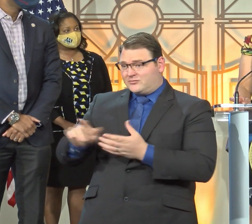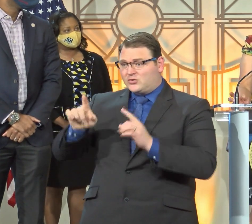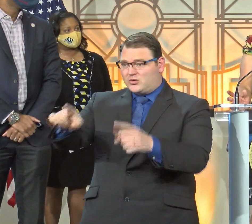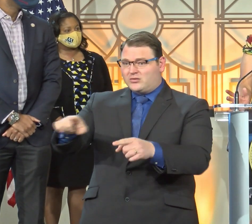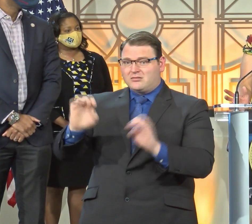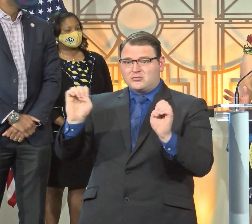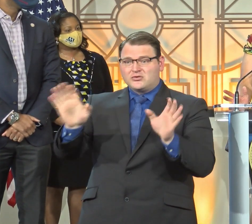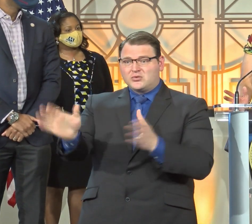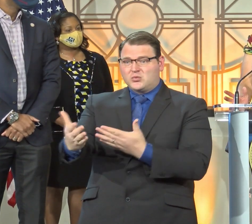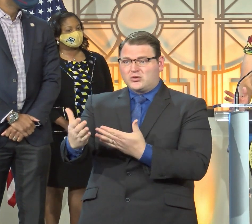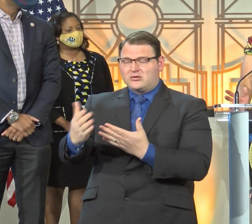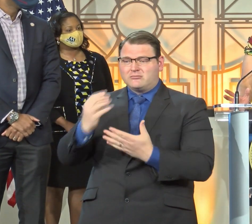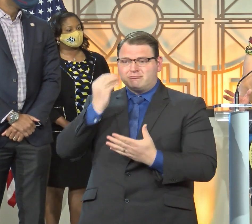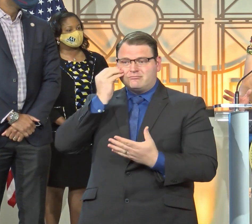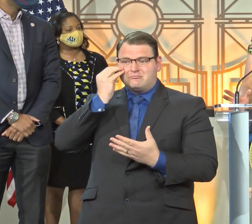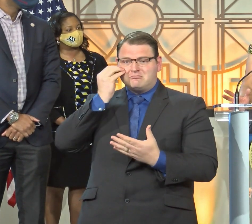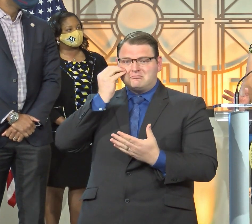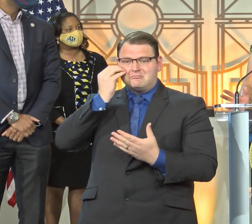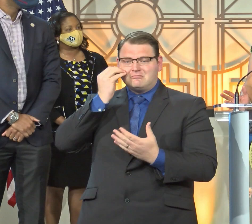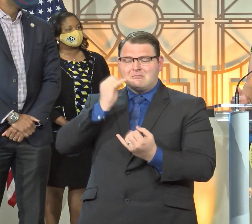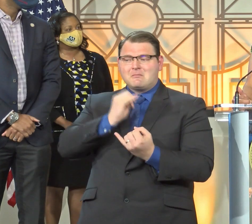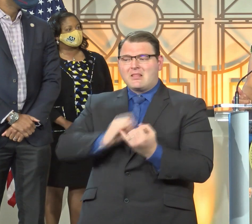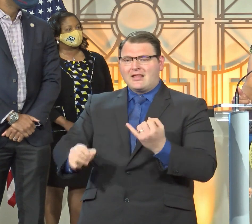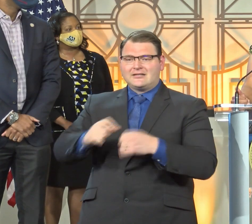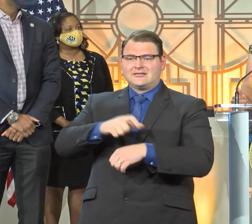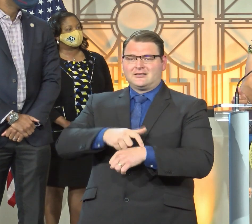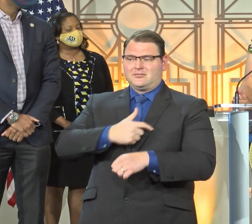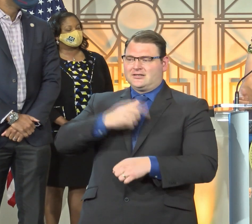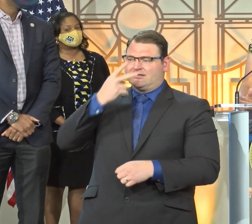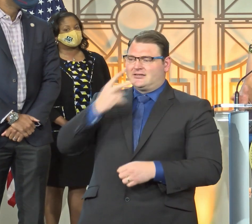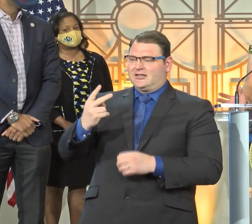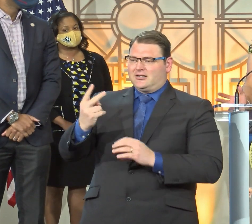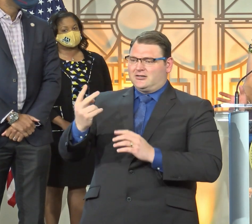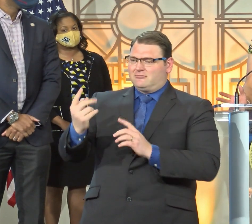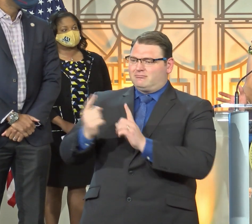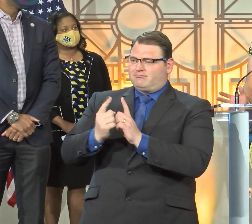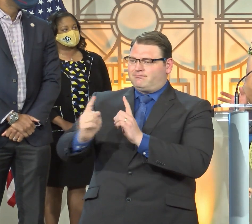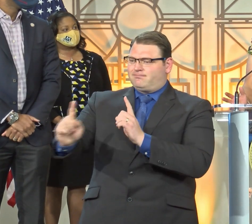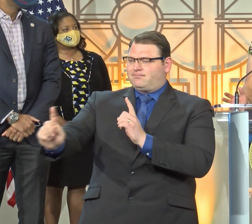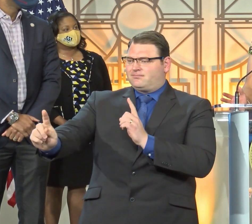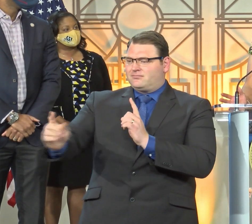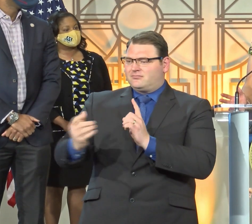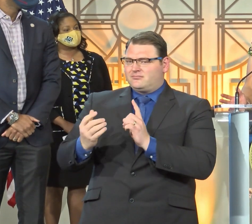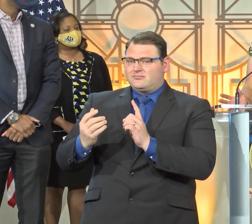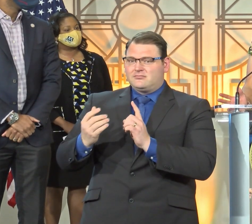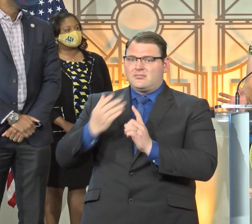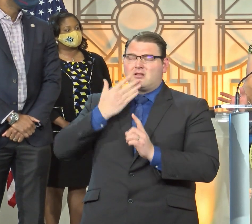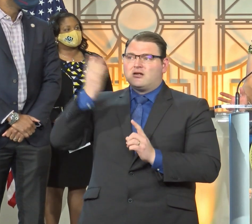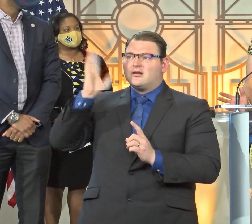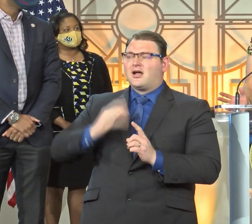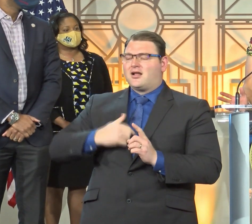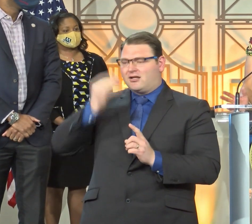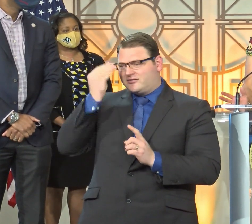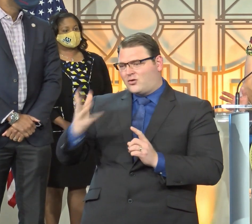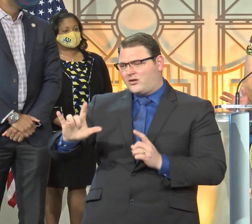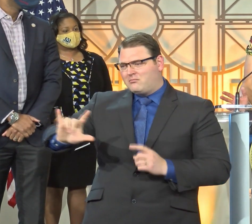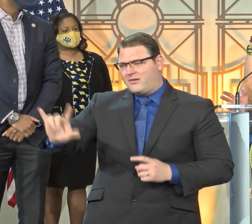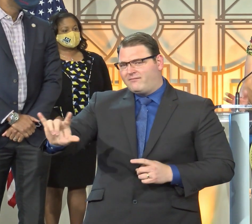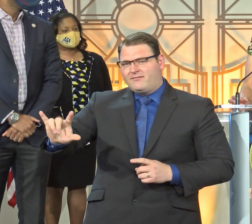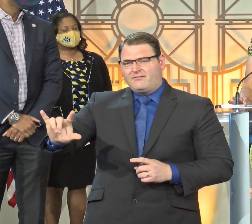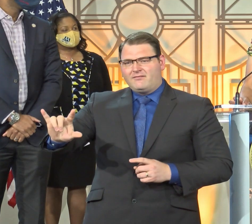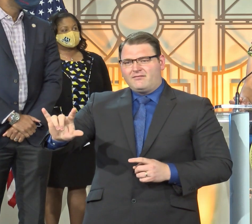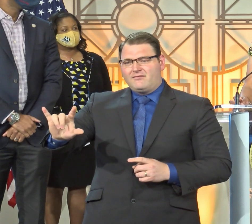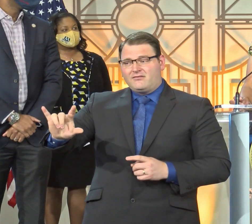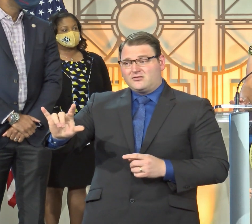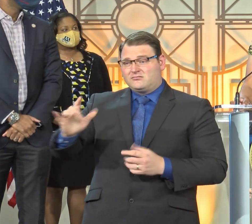Thank God that I was able to tell him that I loved him, and that was it. Because as you know, families are not allowed